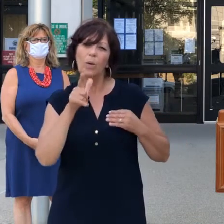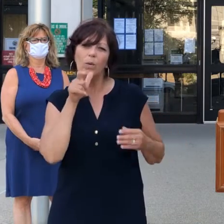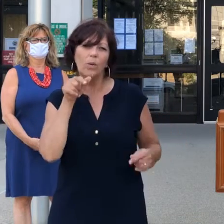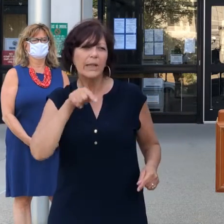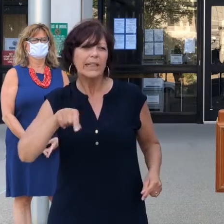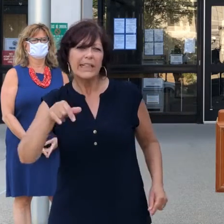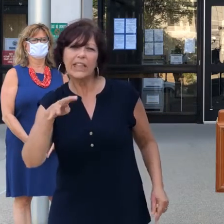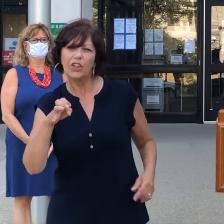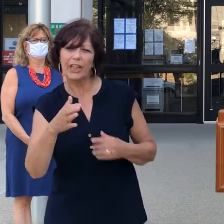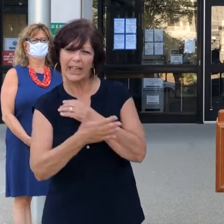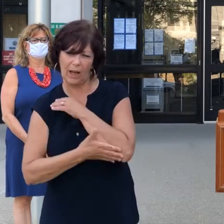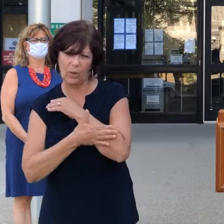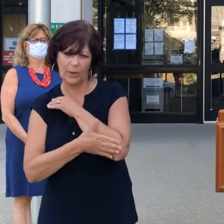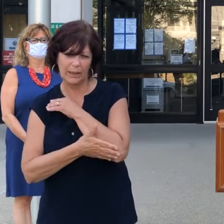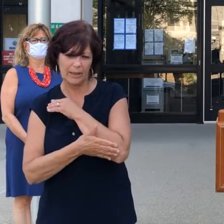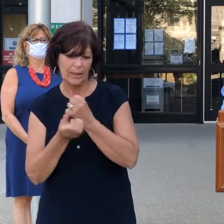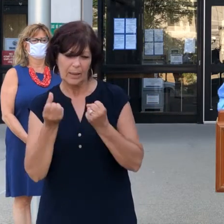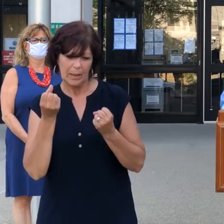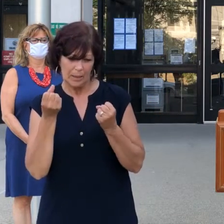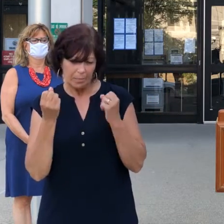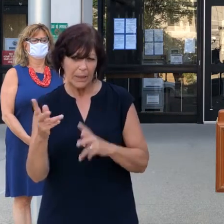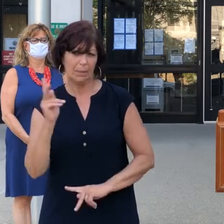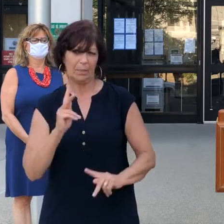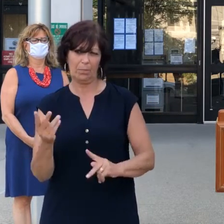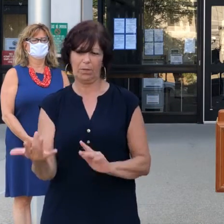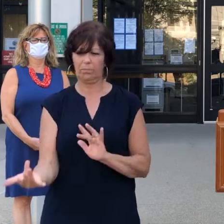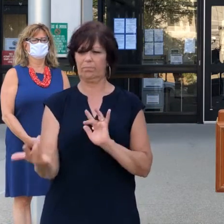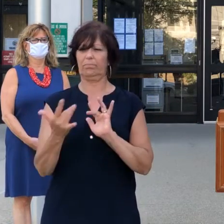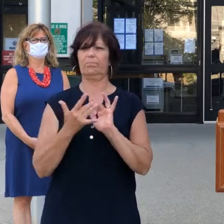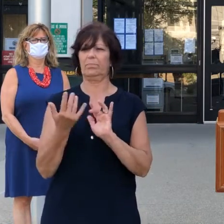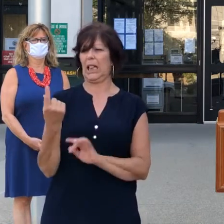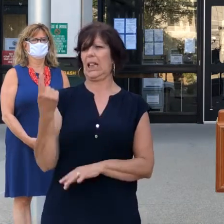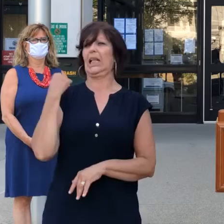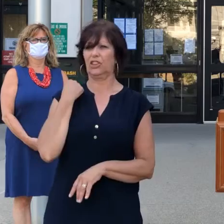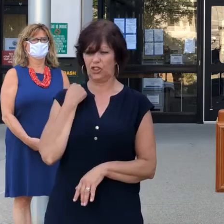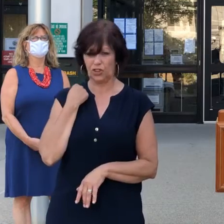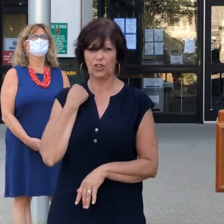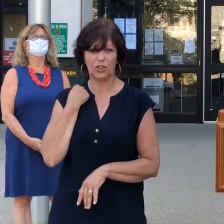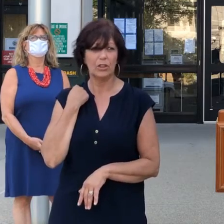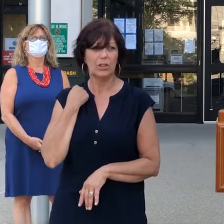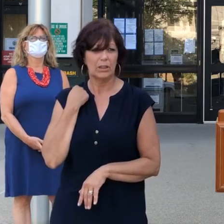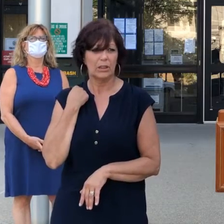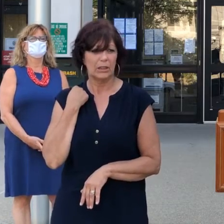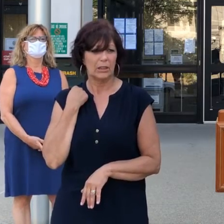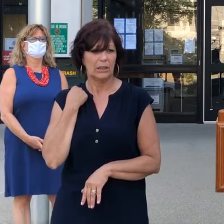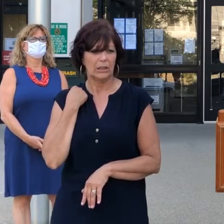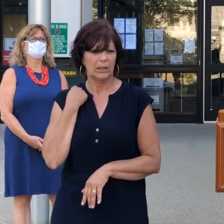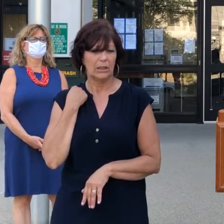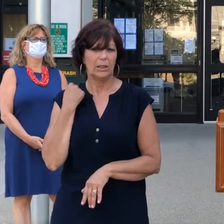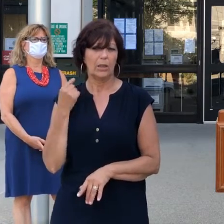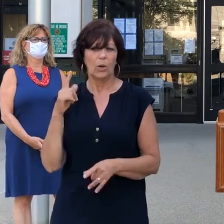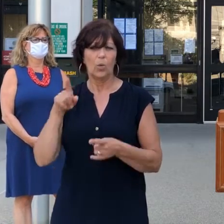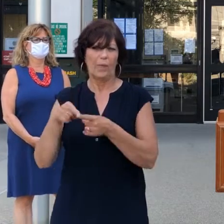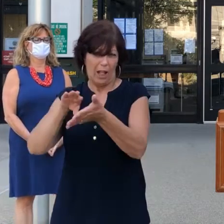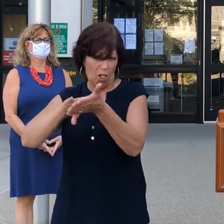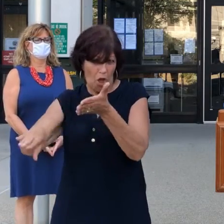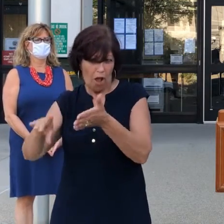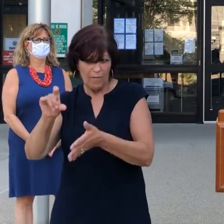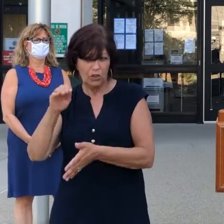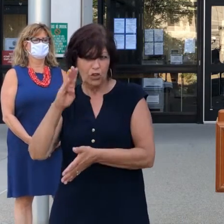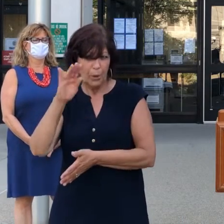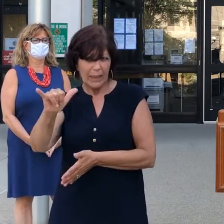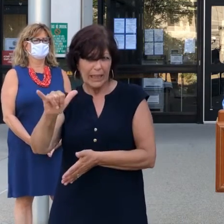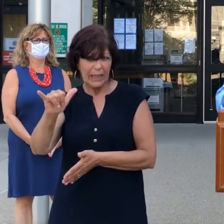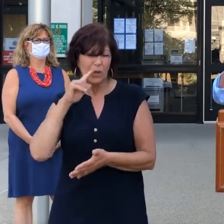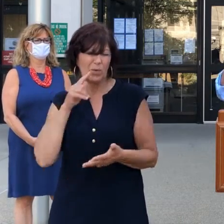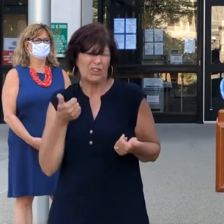know a lot of people who contacted me last year when the incident happened in Derby, or not incident, when the layoffs happened in Derby, and we tried